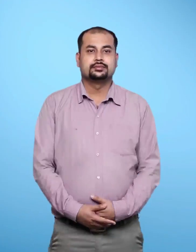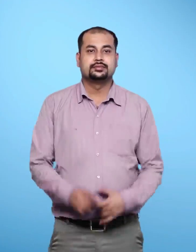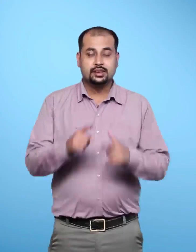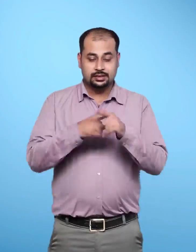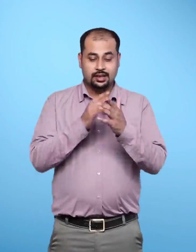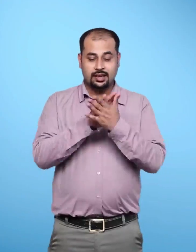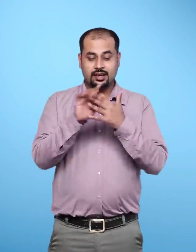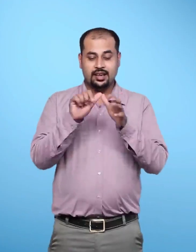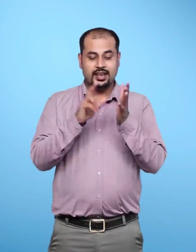Jhansi.